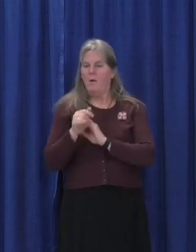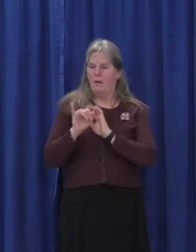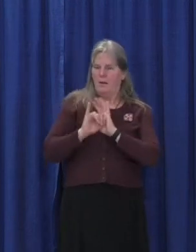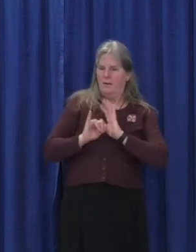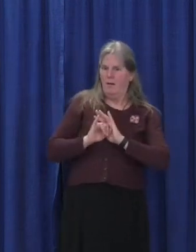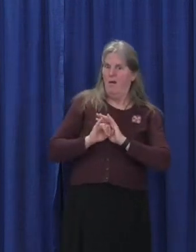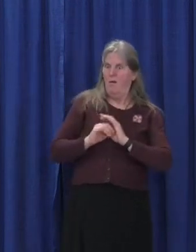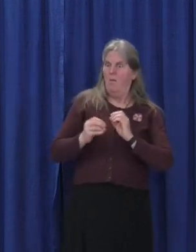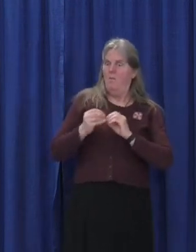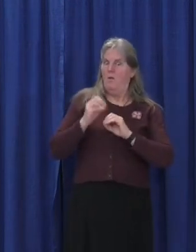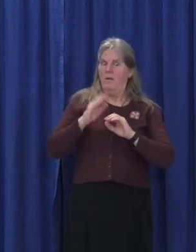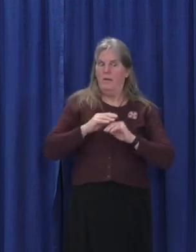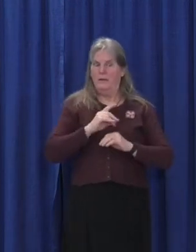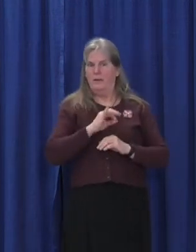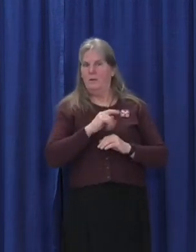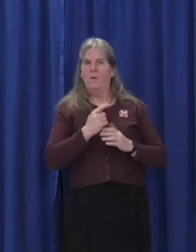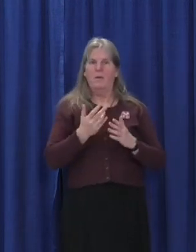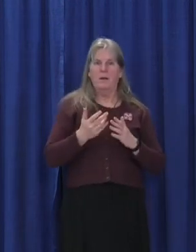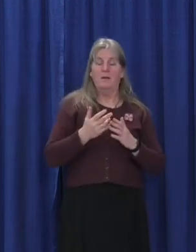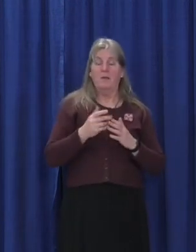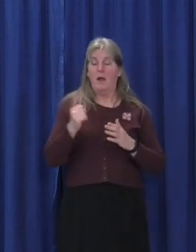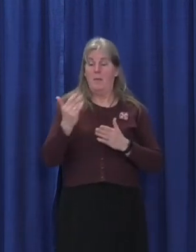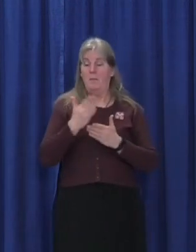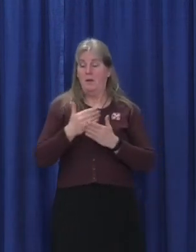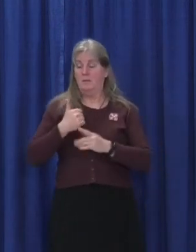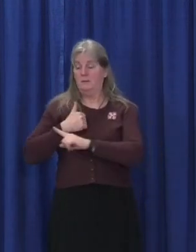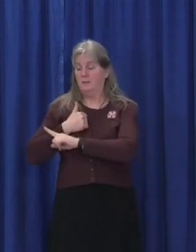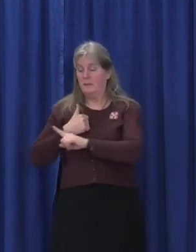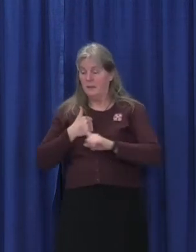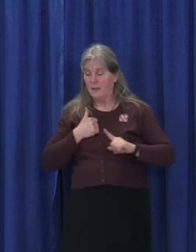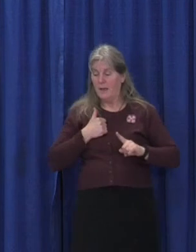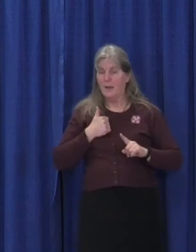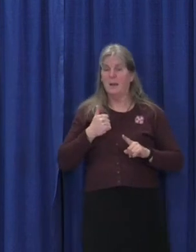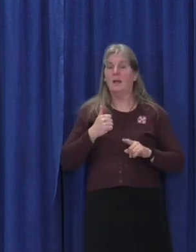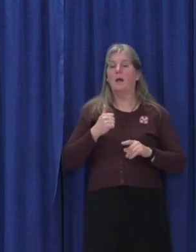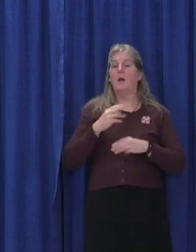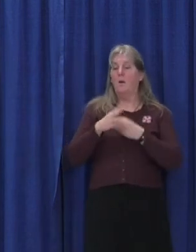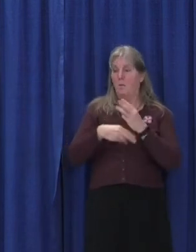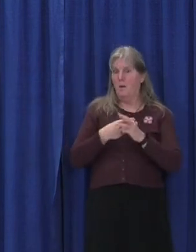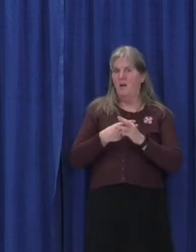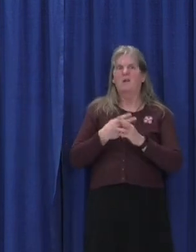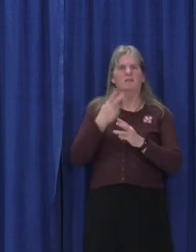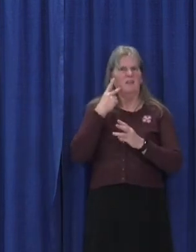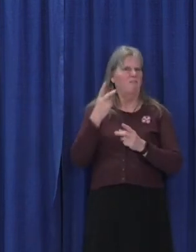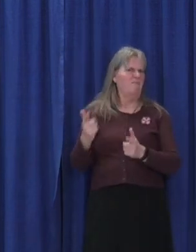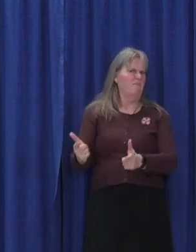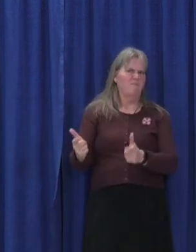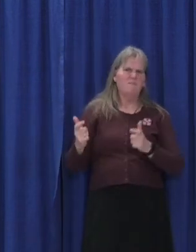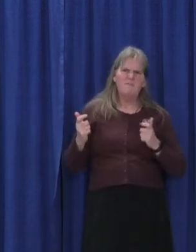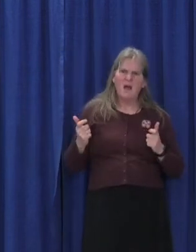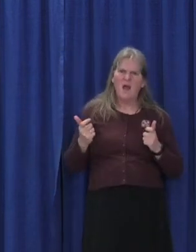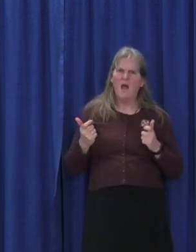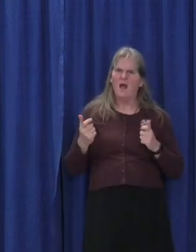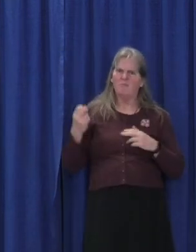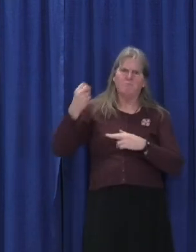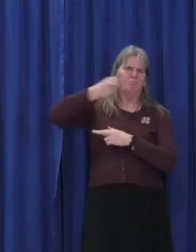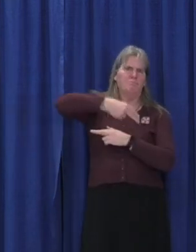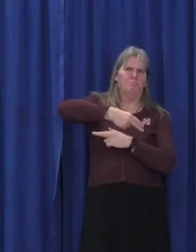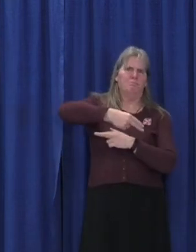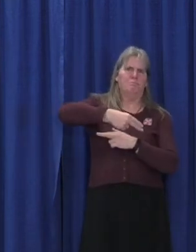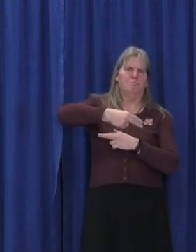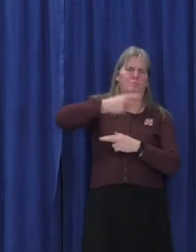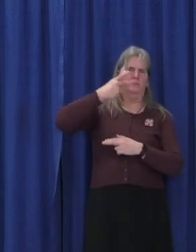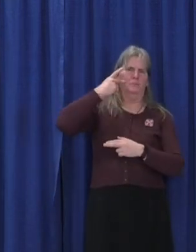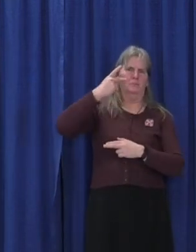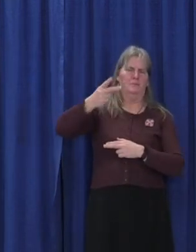think what we've seen in the rest of Canada and around the world is that it becomes dominant quickly. And so that's,